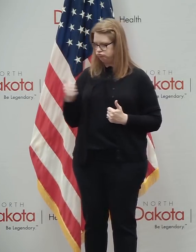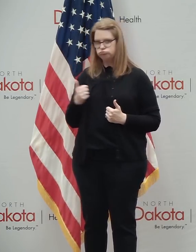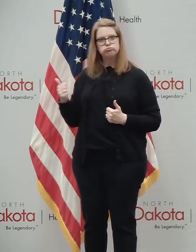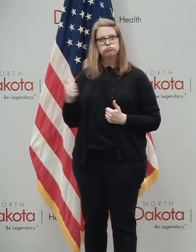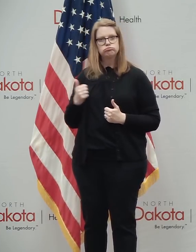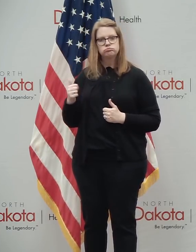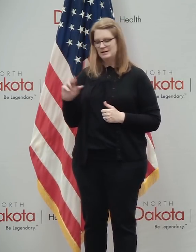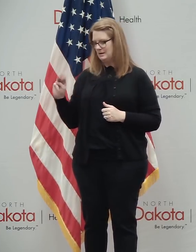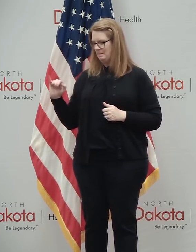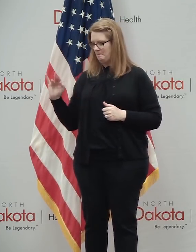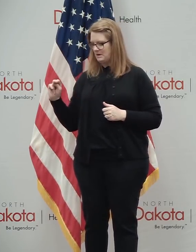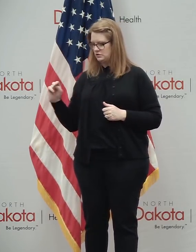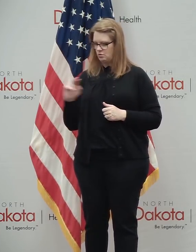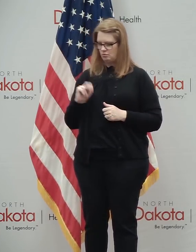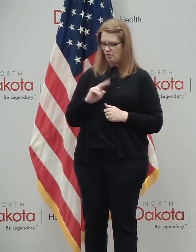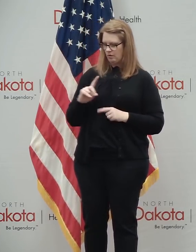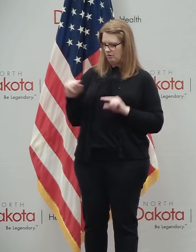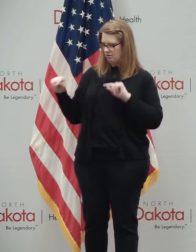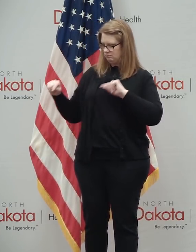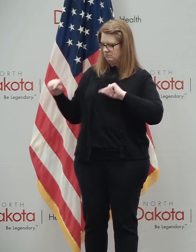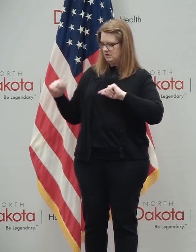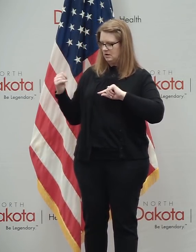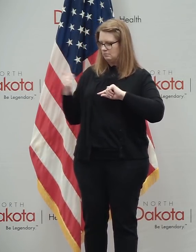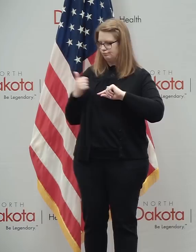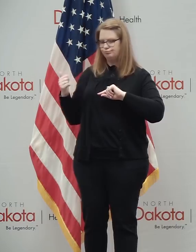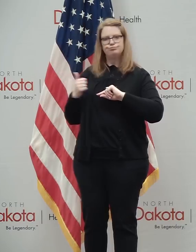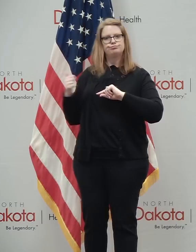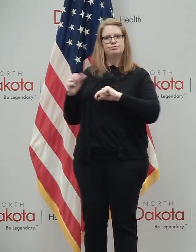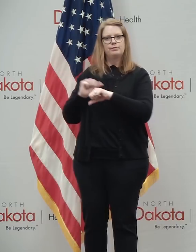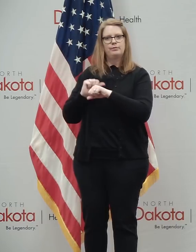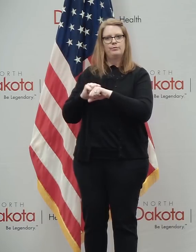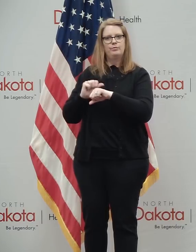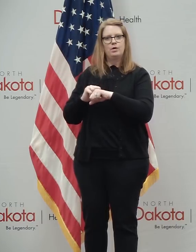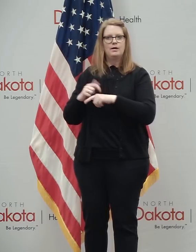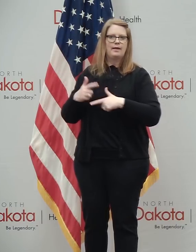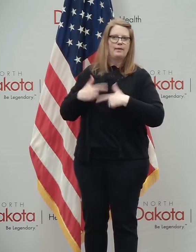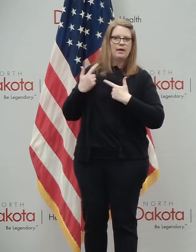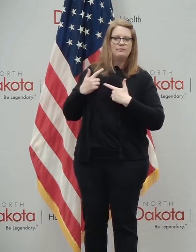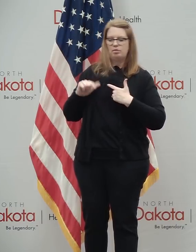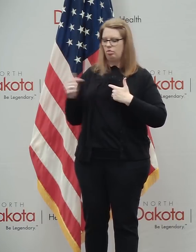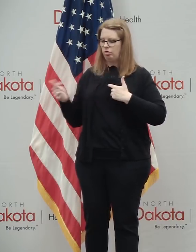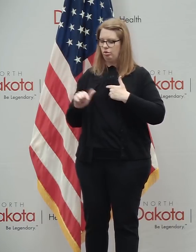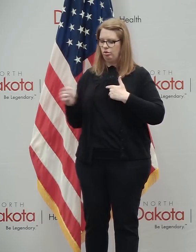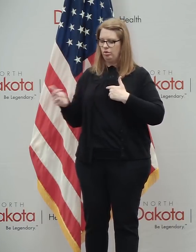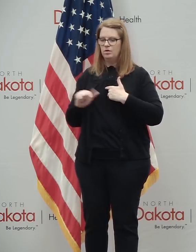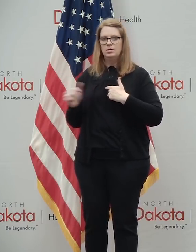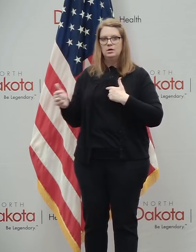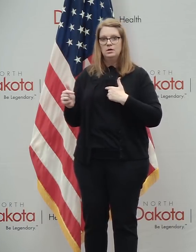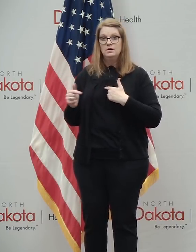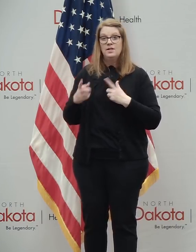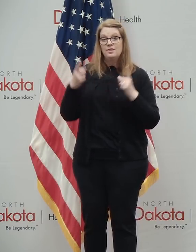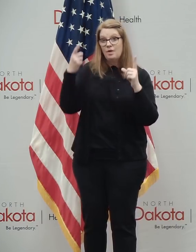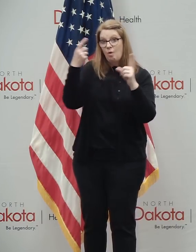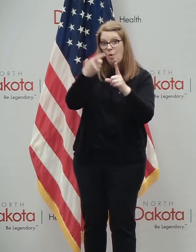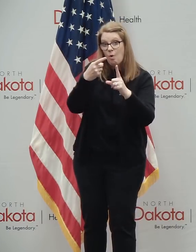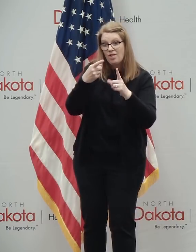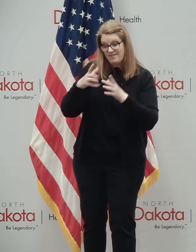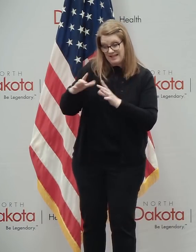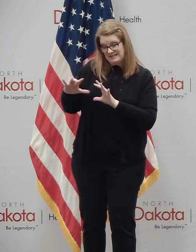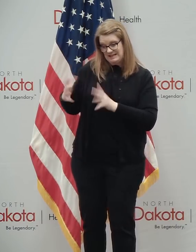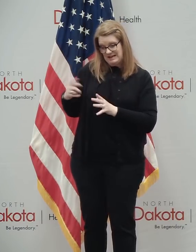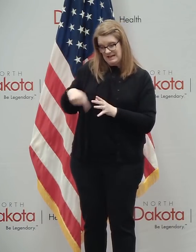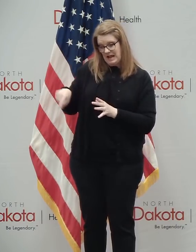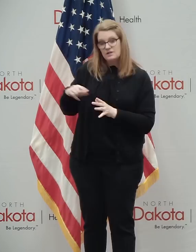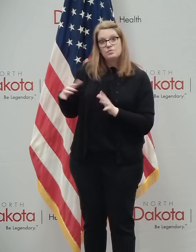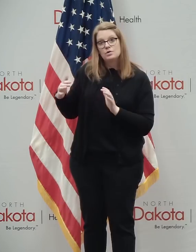back and forth on both sides of that border. The goal and the measure of the success of this task force is